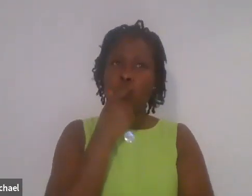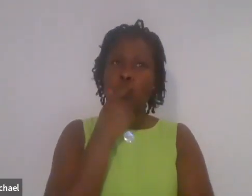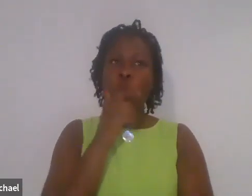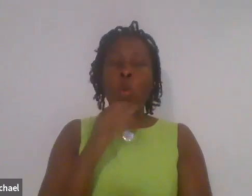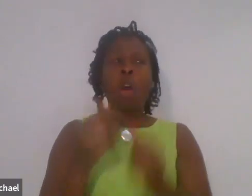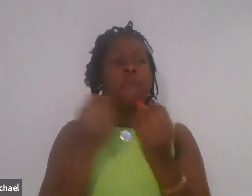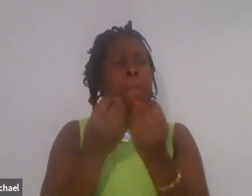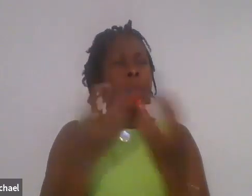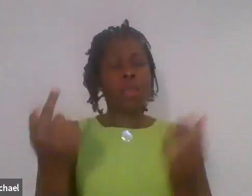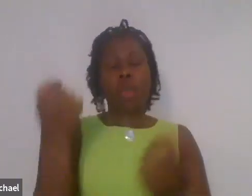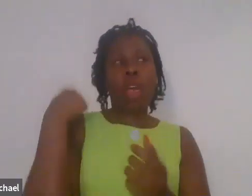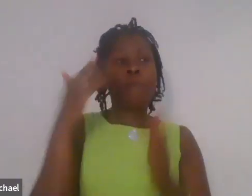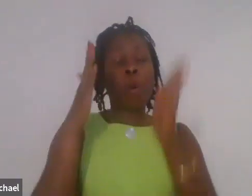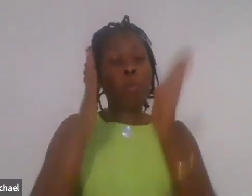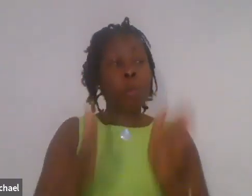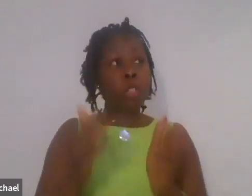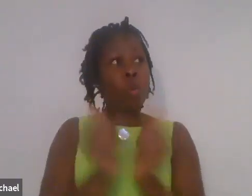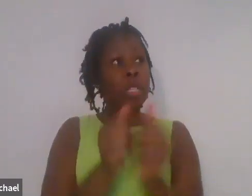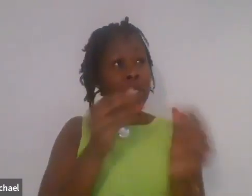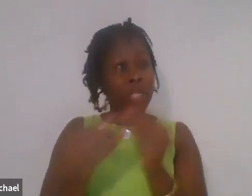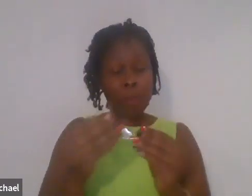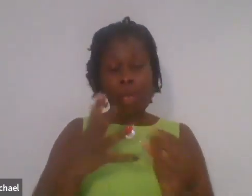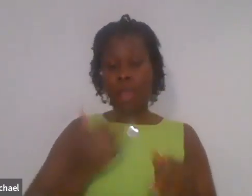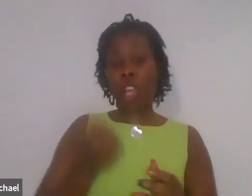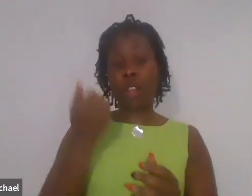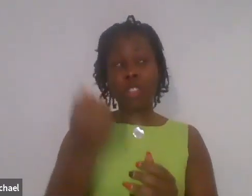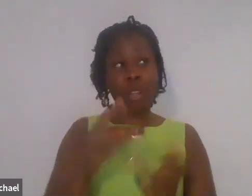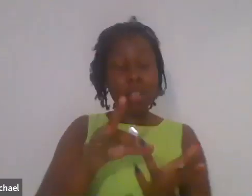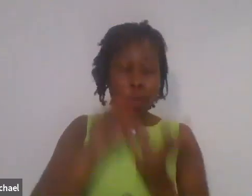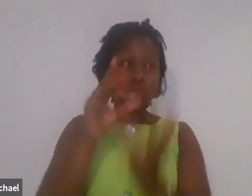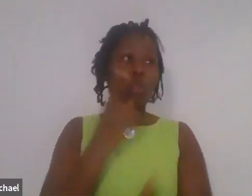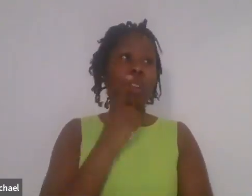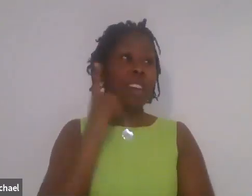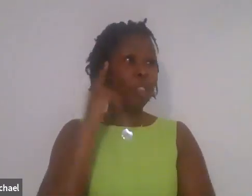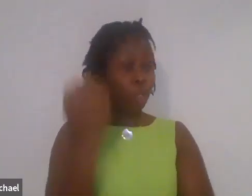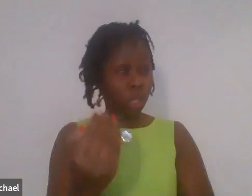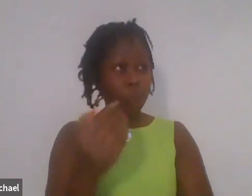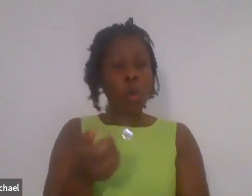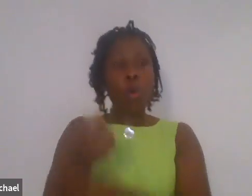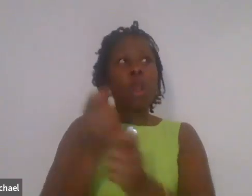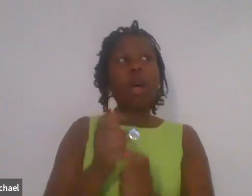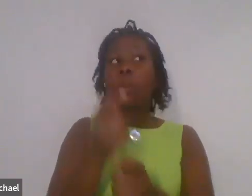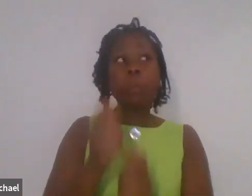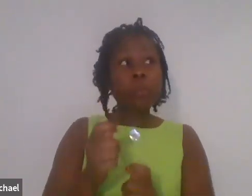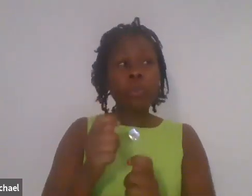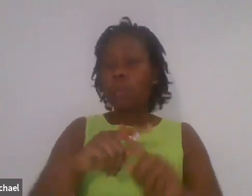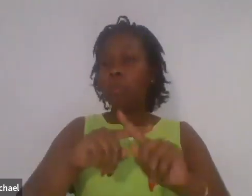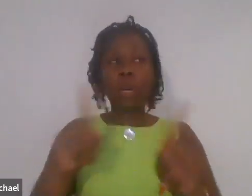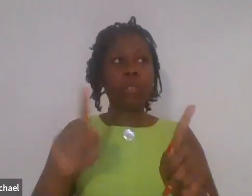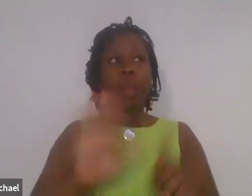I realized we have so many number of persons with disabilities, especially girl child and the deaf children, who